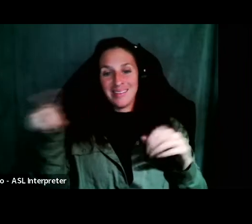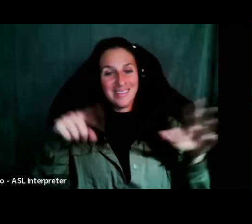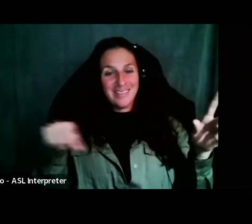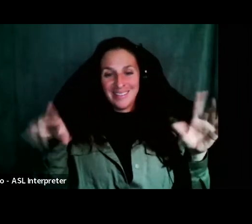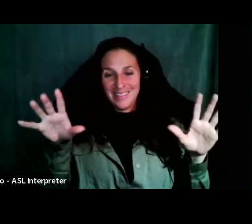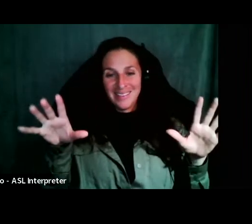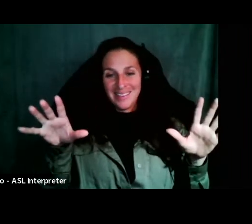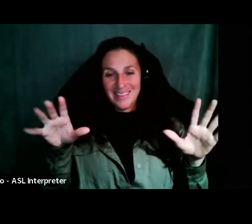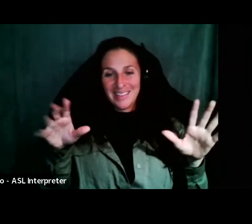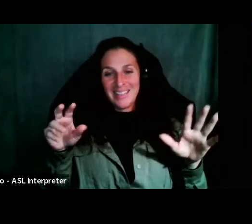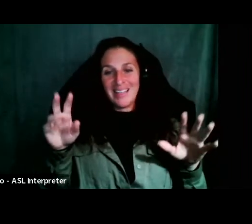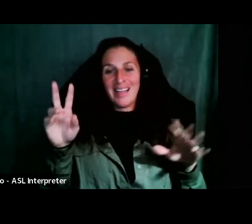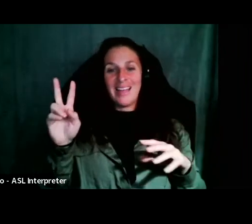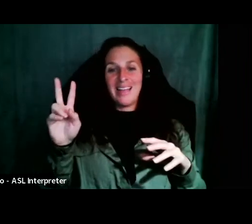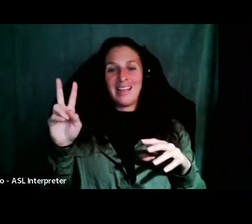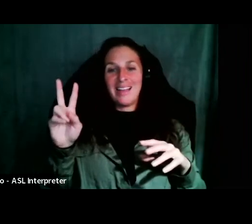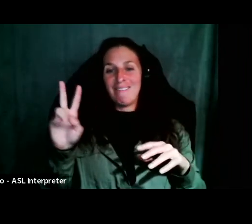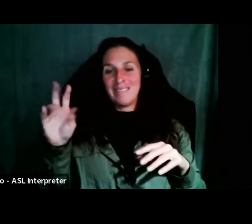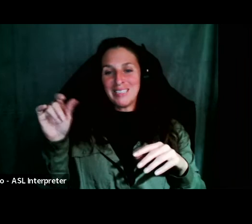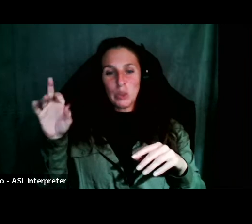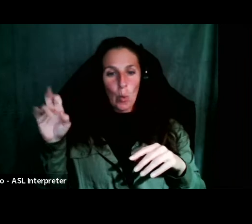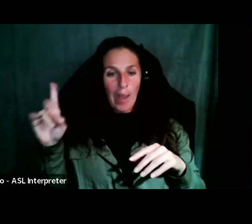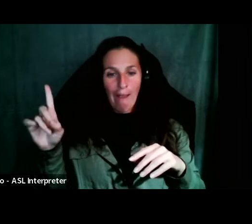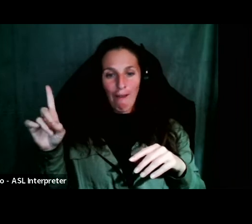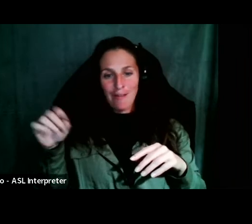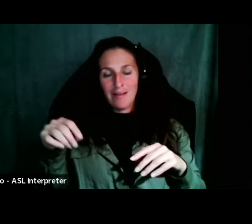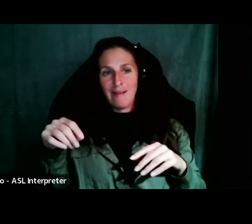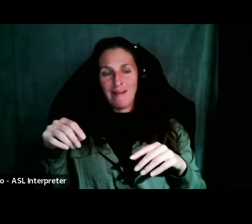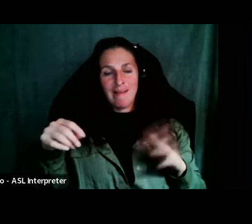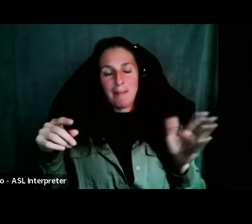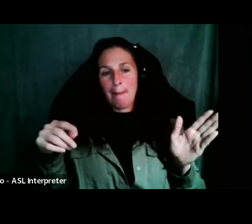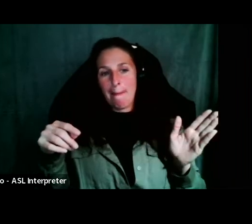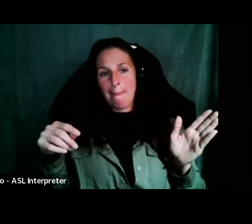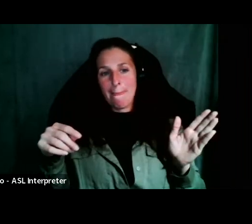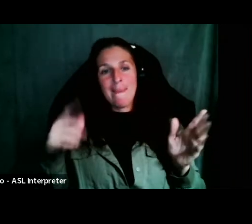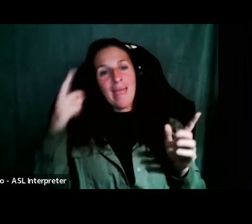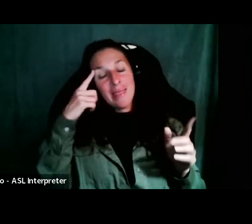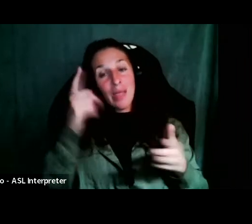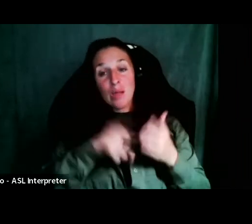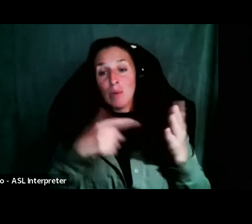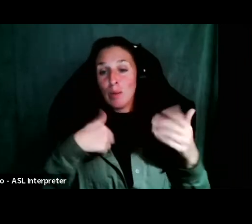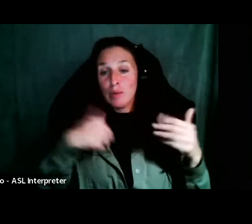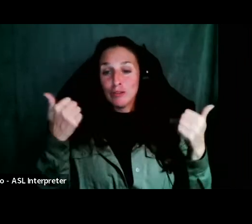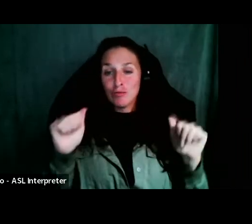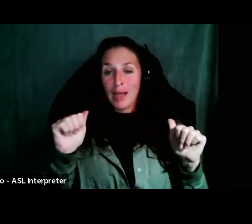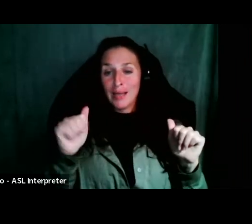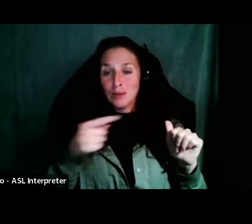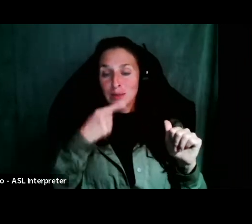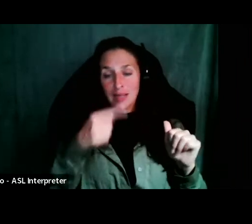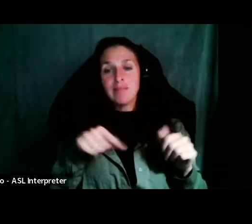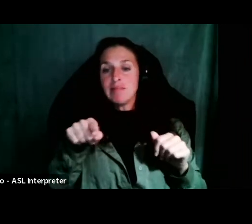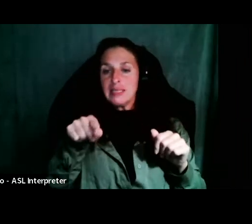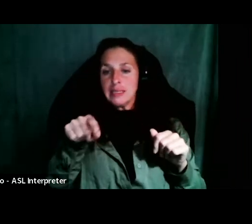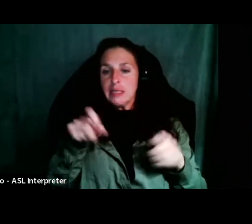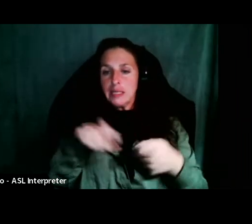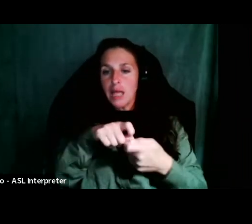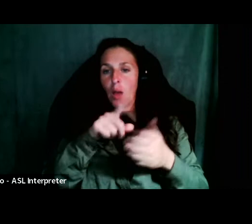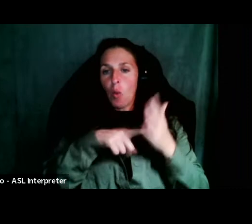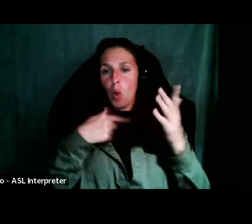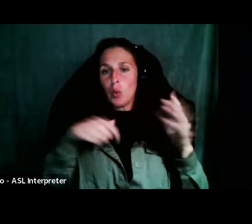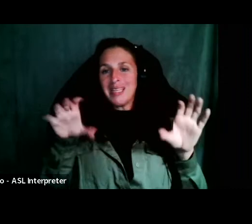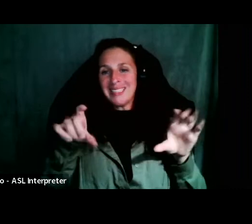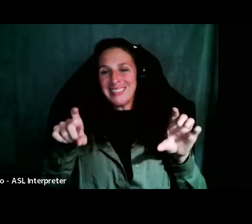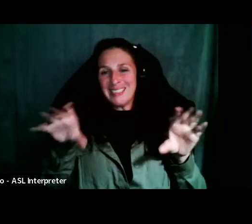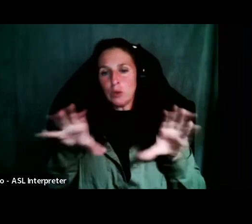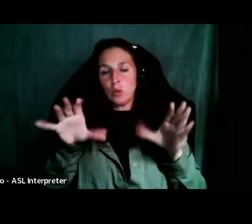Sorry. I think, you know, what we're trying to say is this is exactly what we need to be doing. And it was really great that we